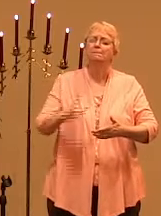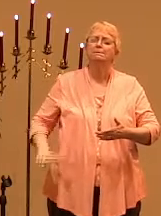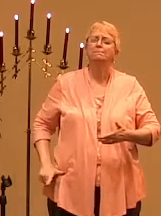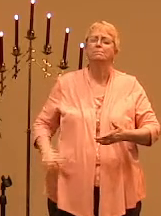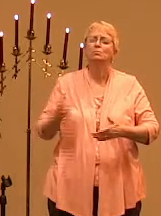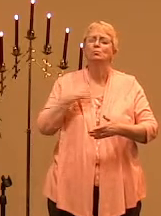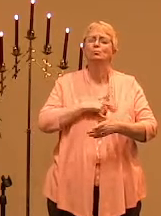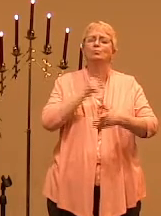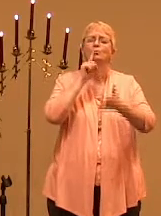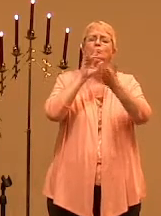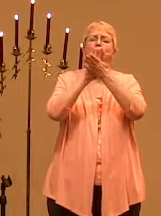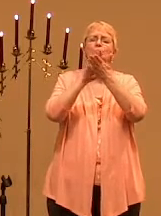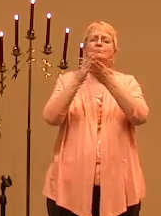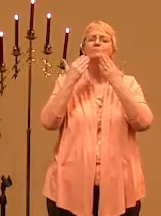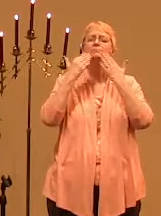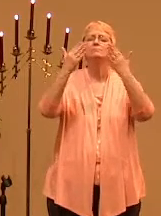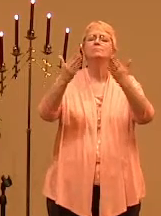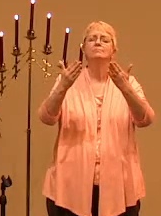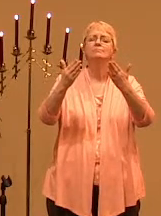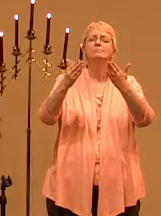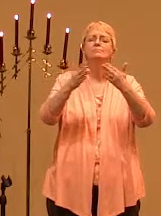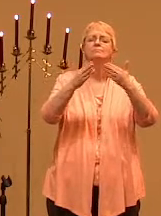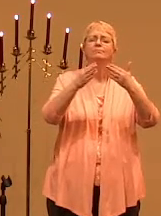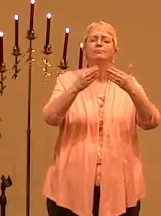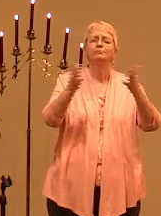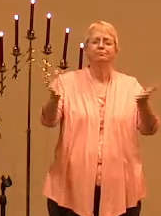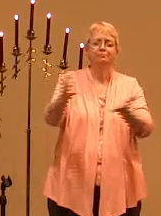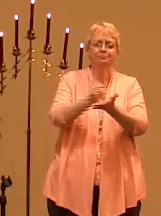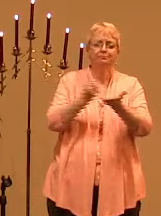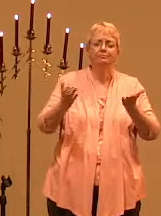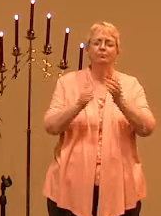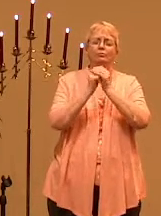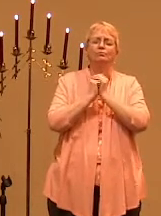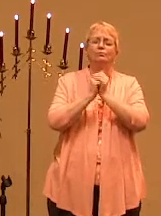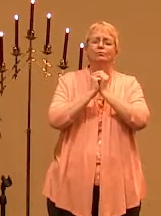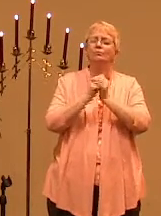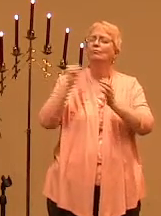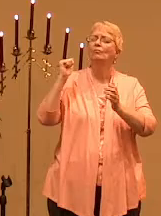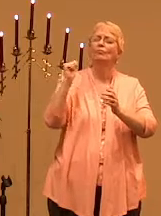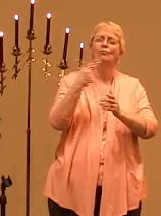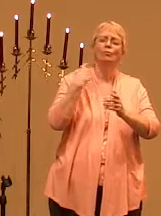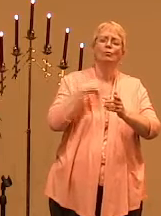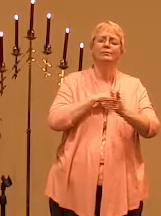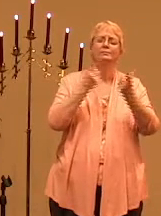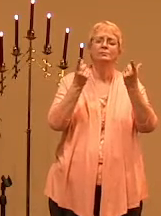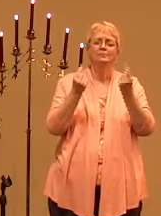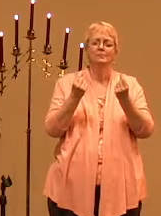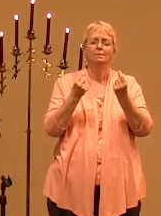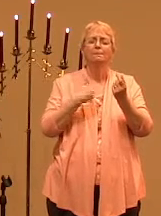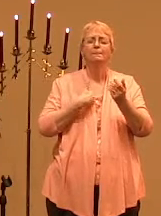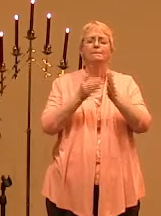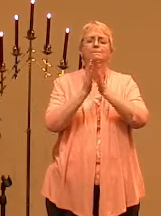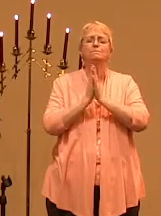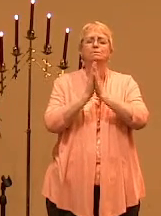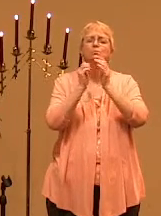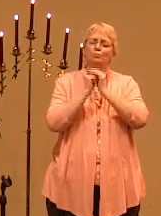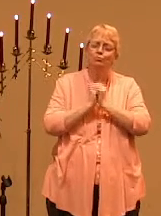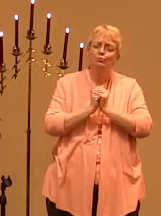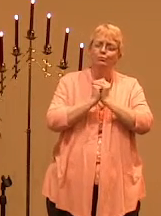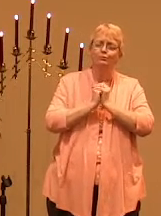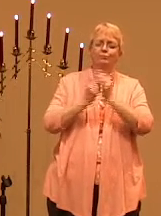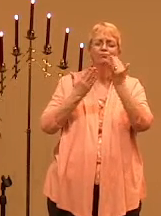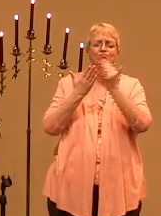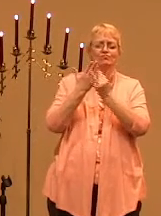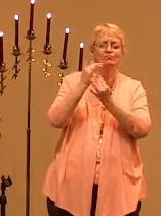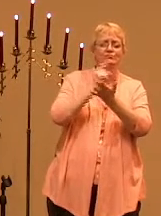just praise you and thank you for being able to gather here today and worship you in all that we do. I pray that we worship you